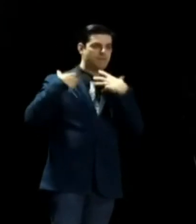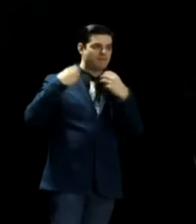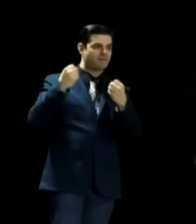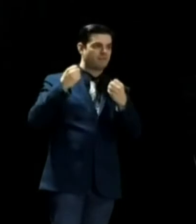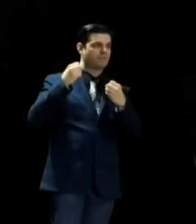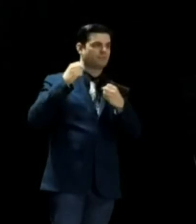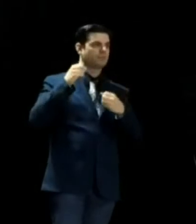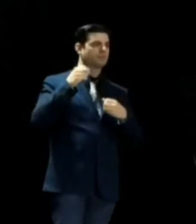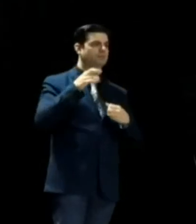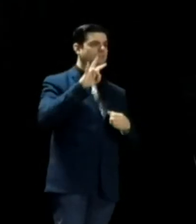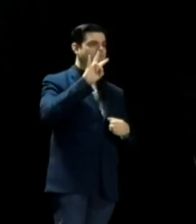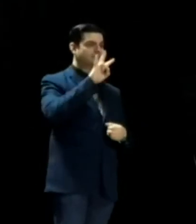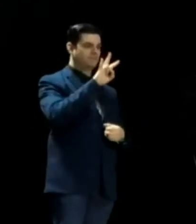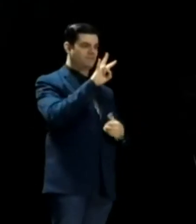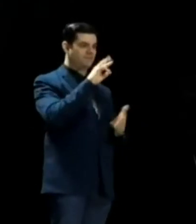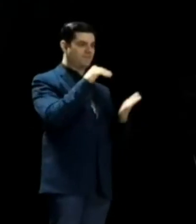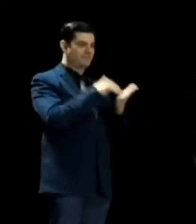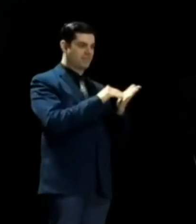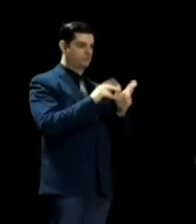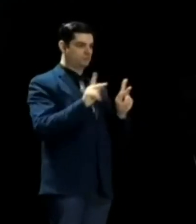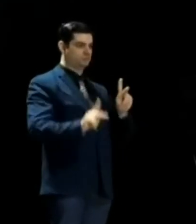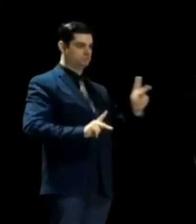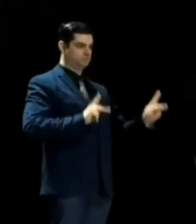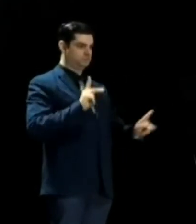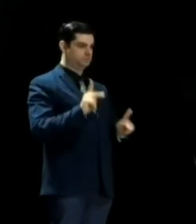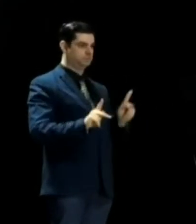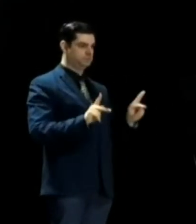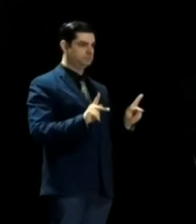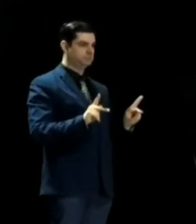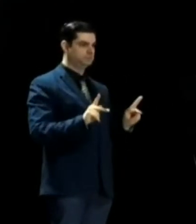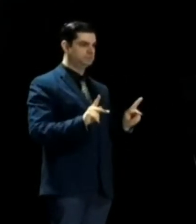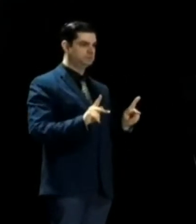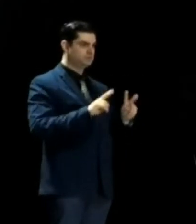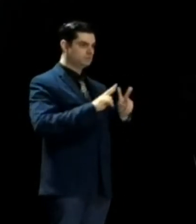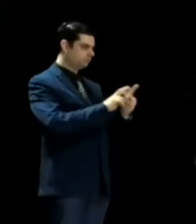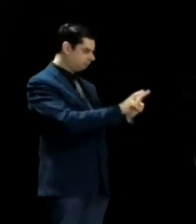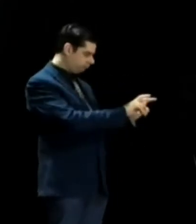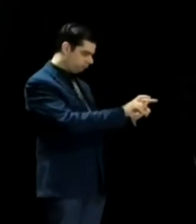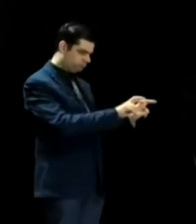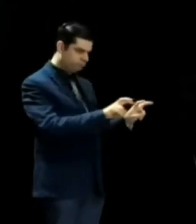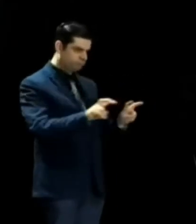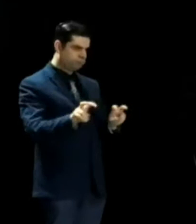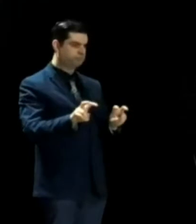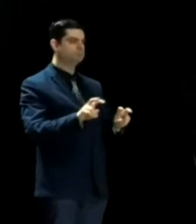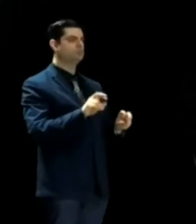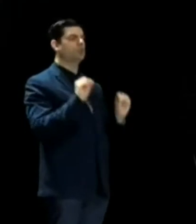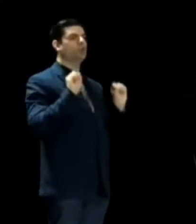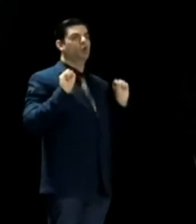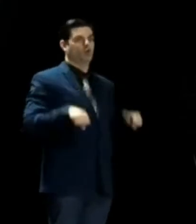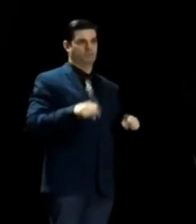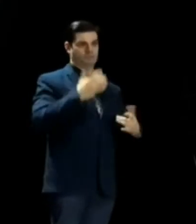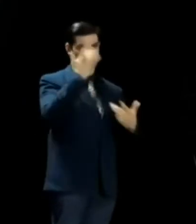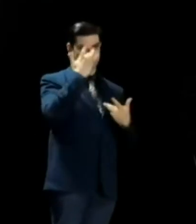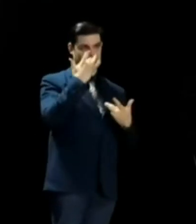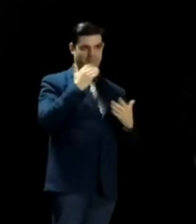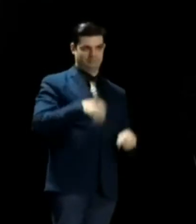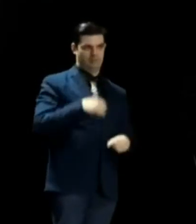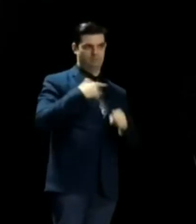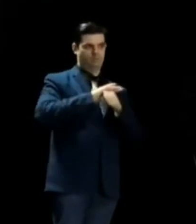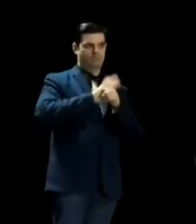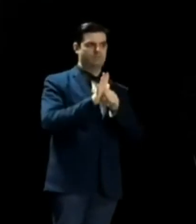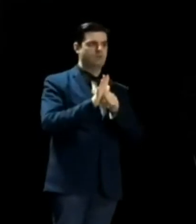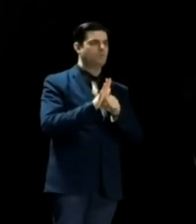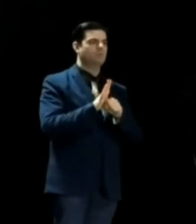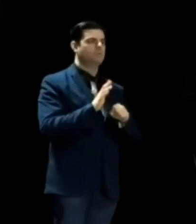7,107 people met the merits to get tested by those standards, but were sick with something else. So it's